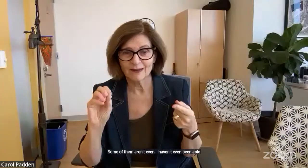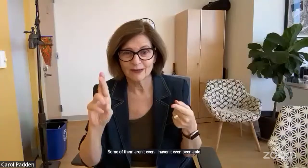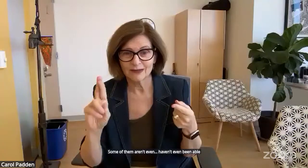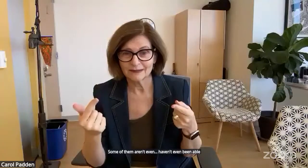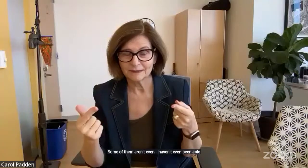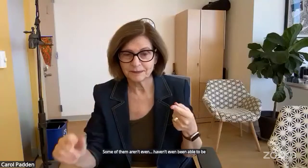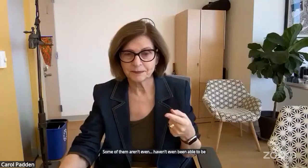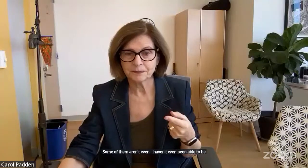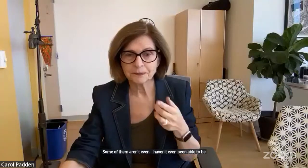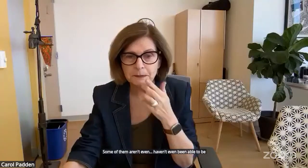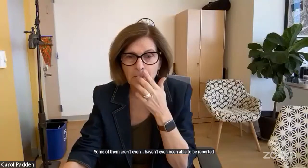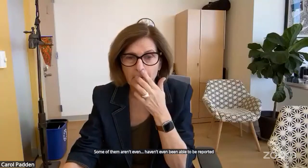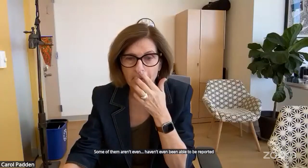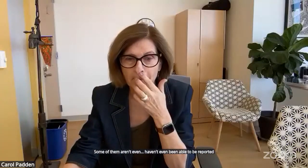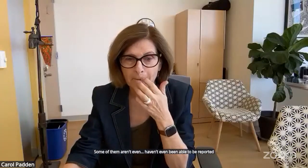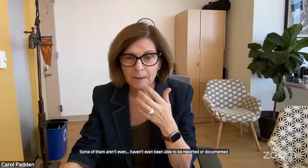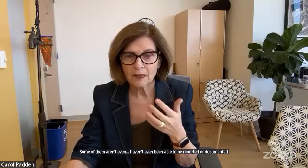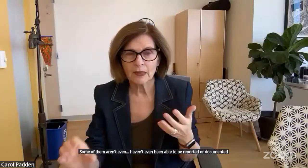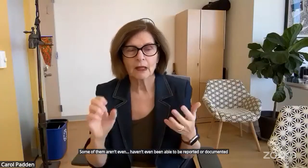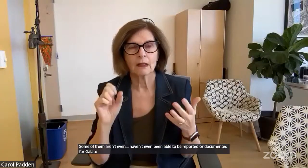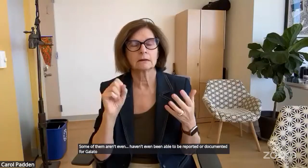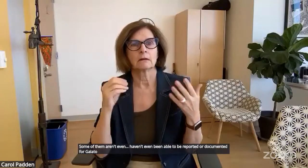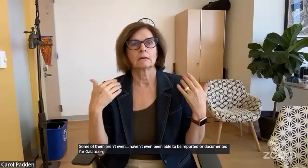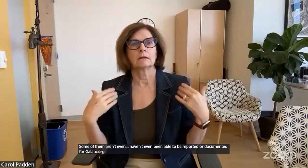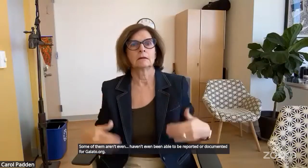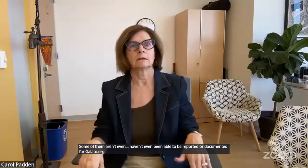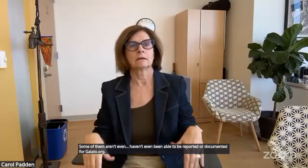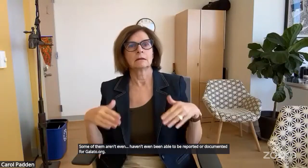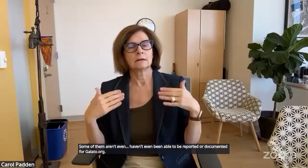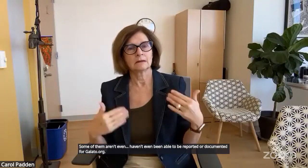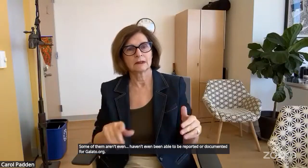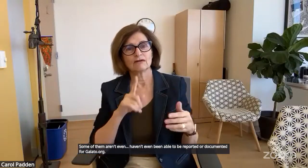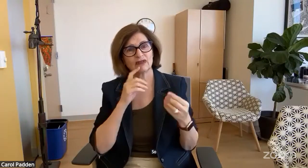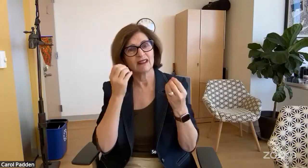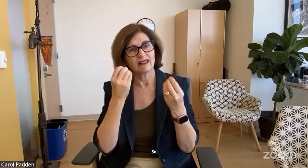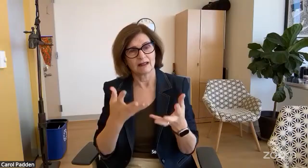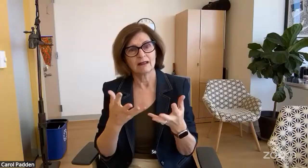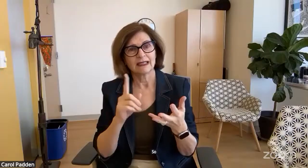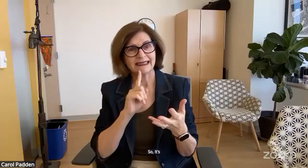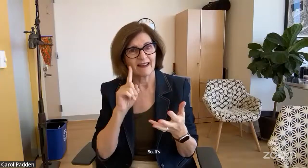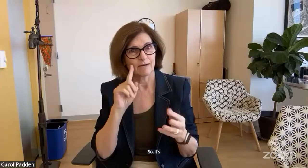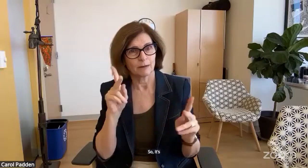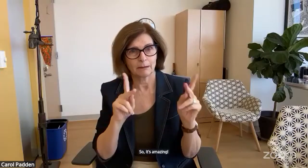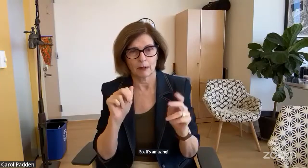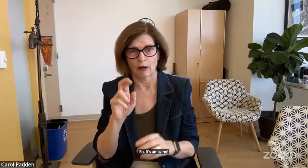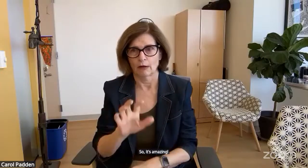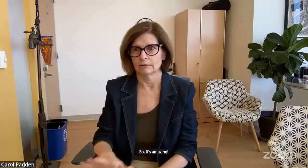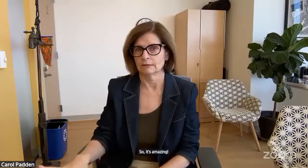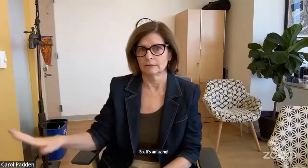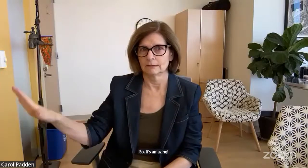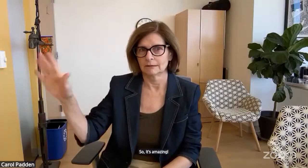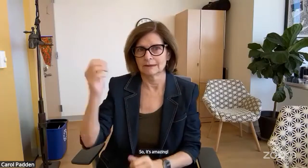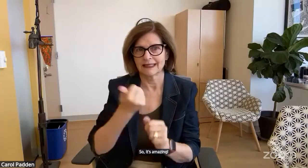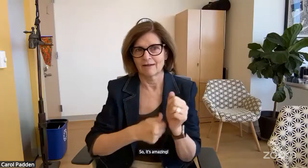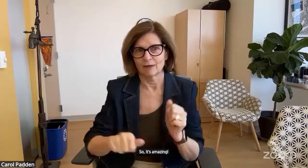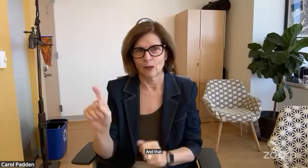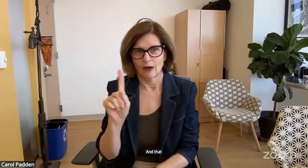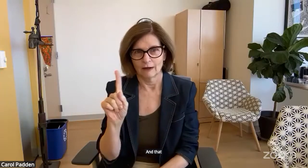be reported or documented for Galato.org. So it's amazing. And that tells us that